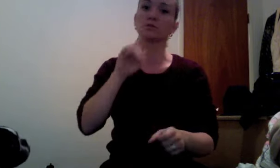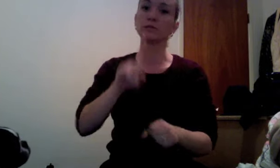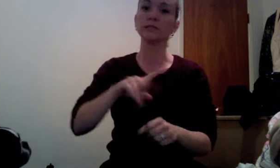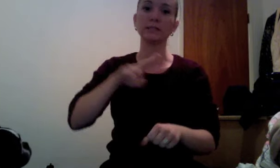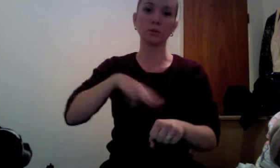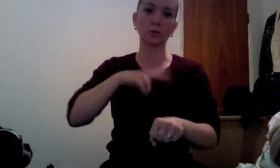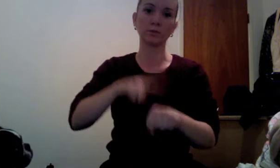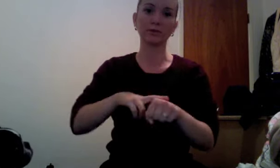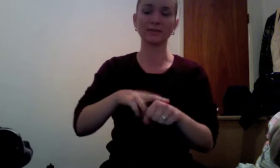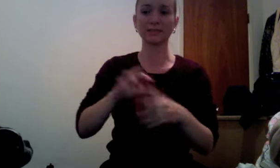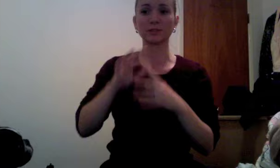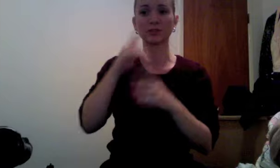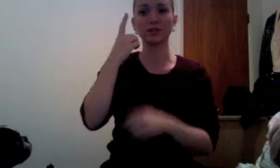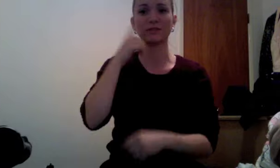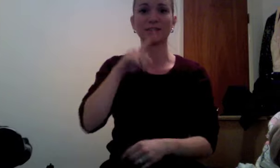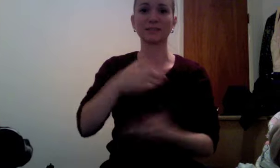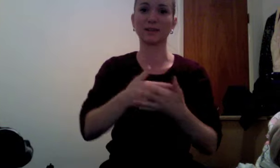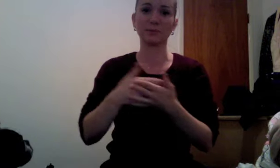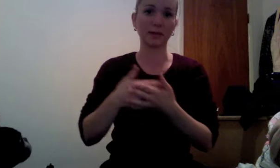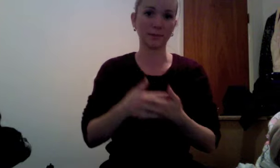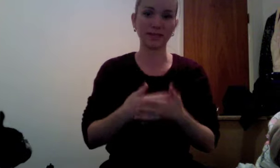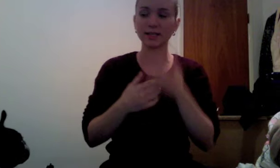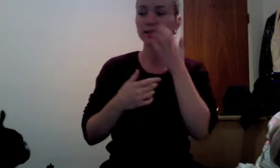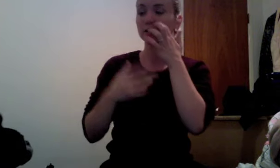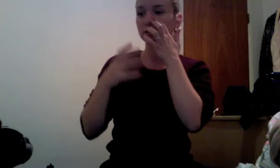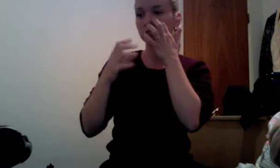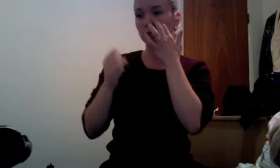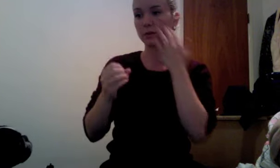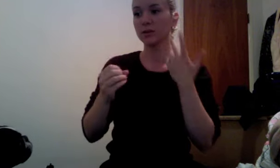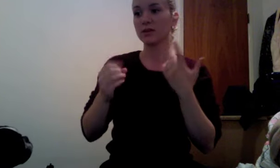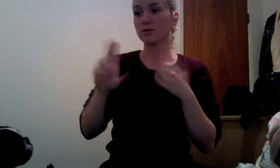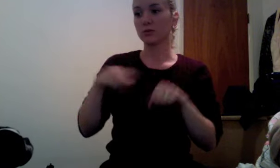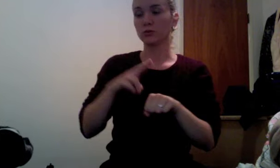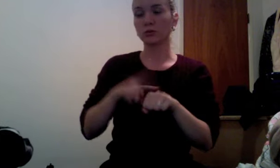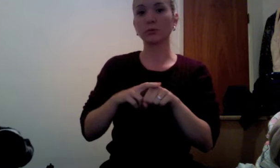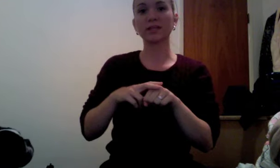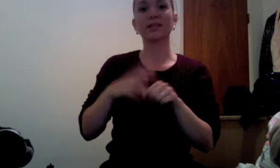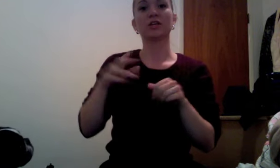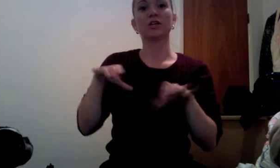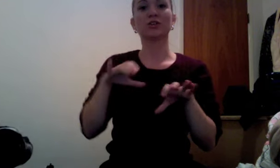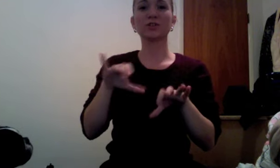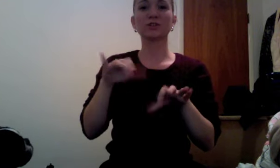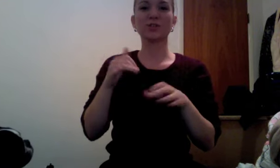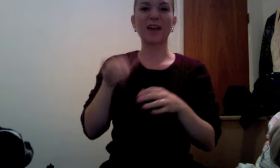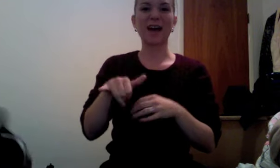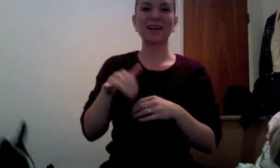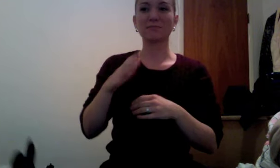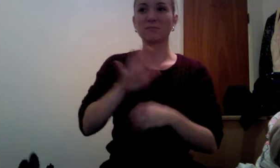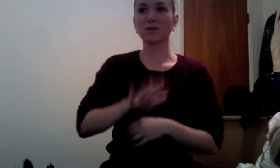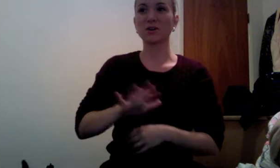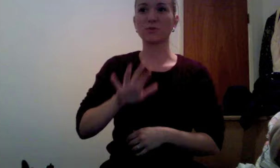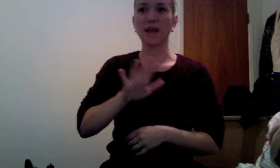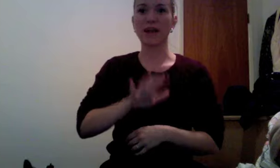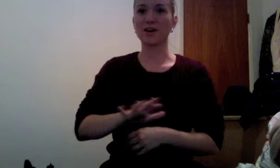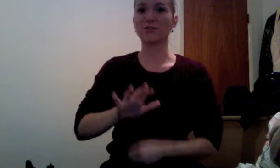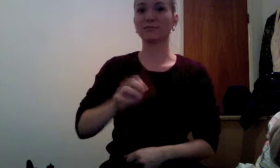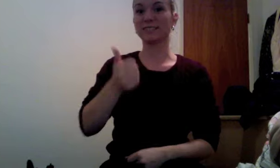really normal, especially if it's a puppy. So normally you're going to do that around